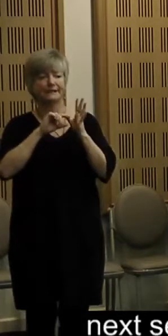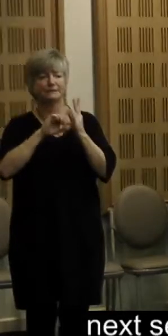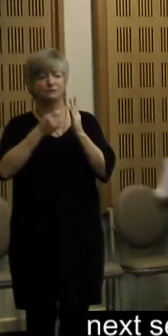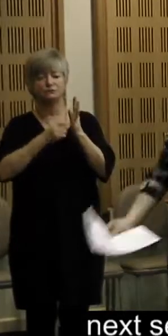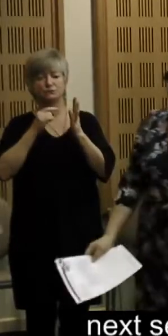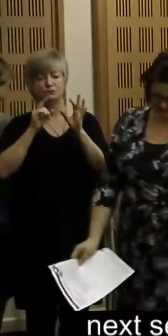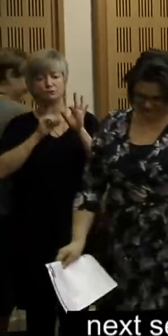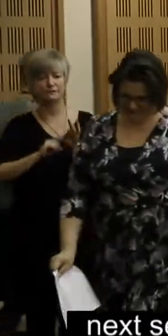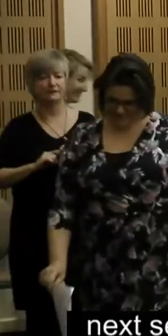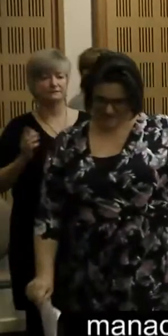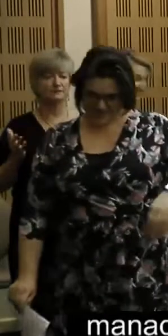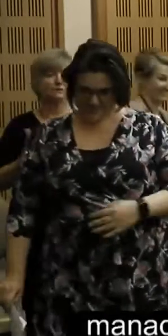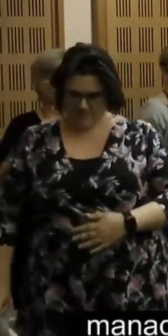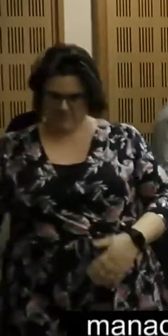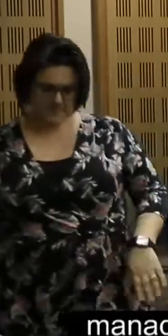Maya.